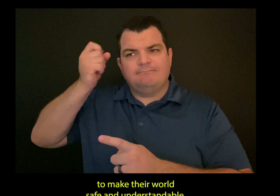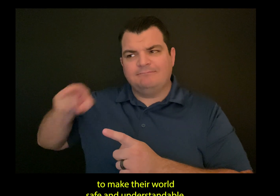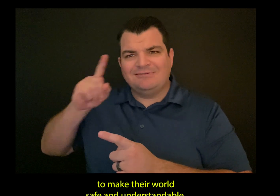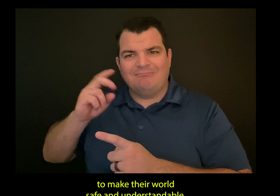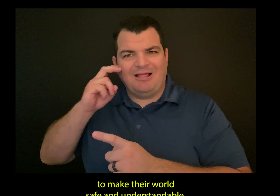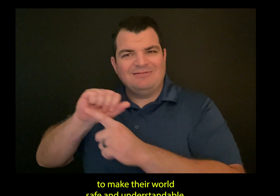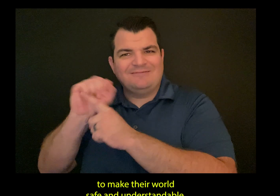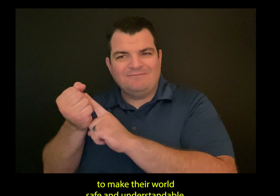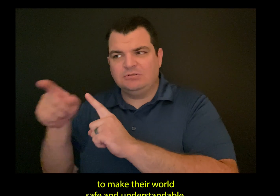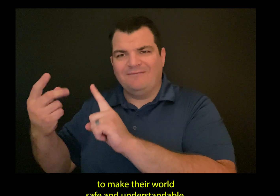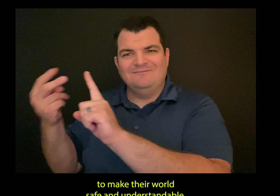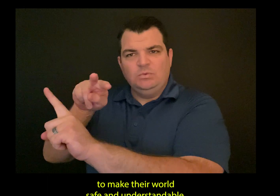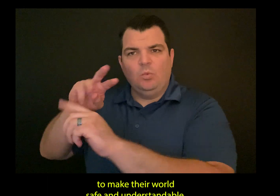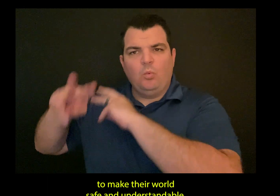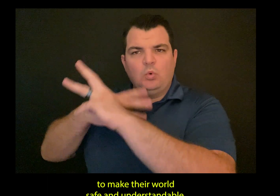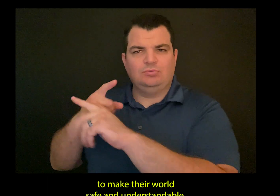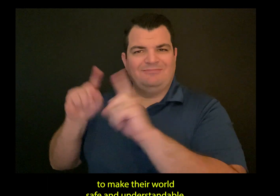world safe and understandable.